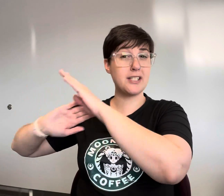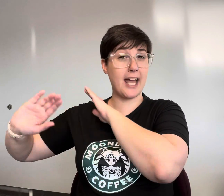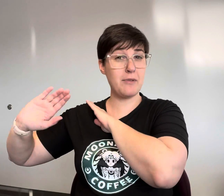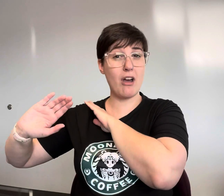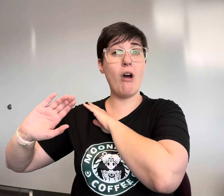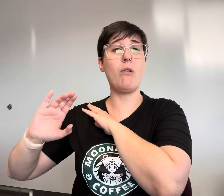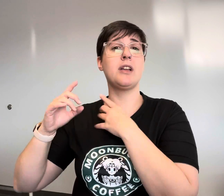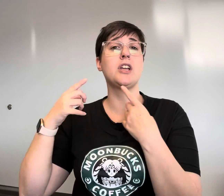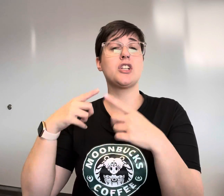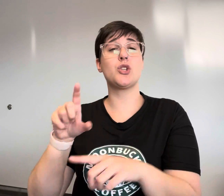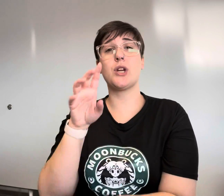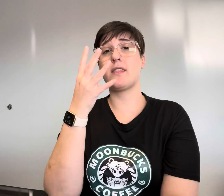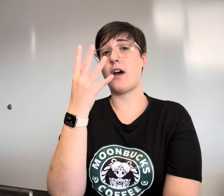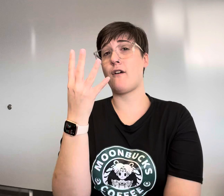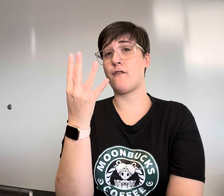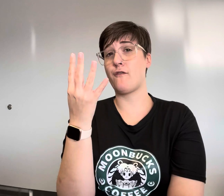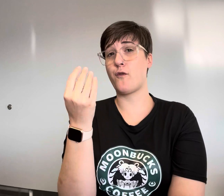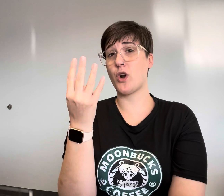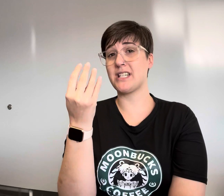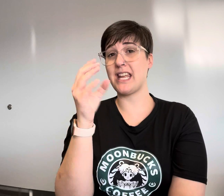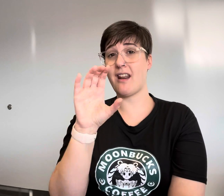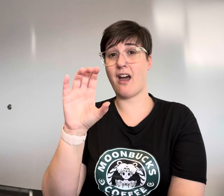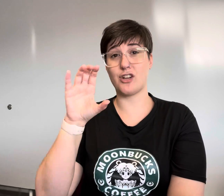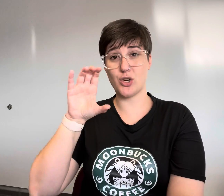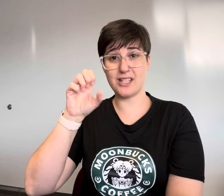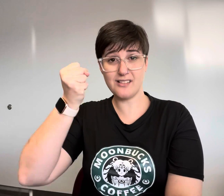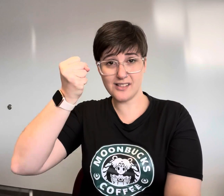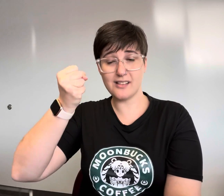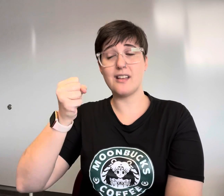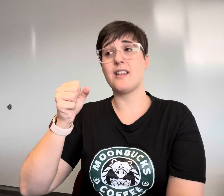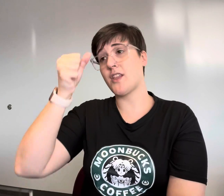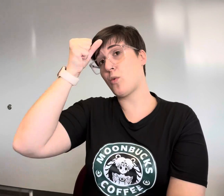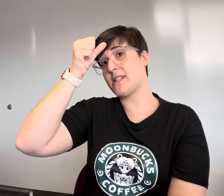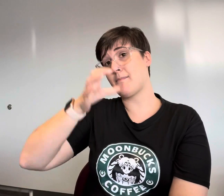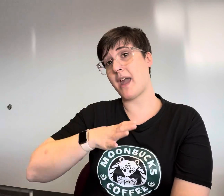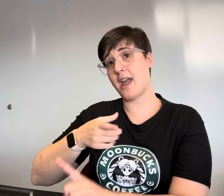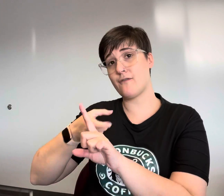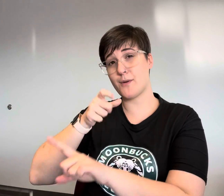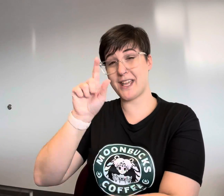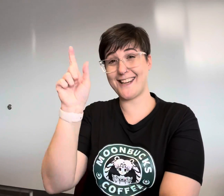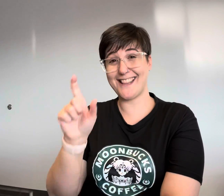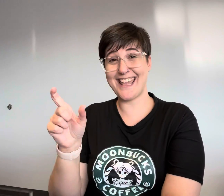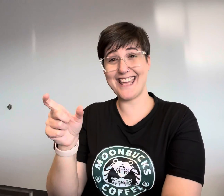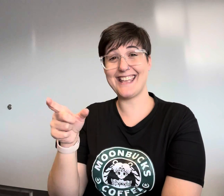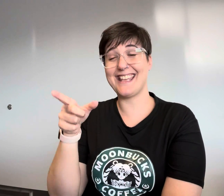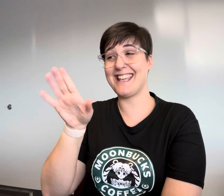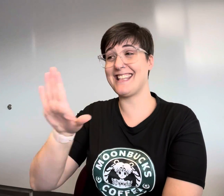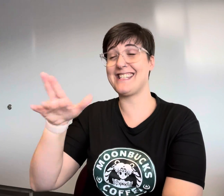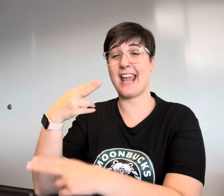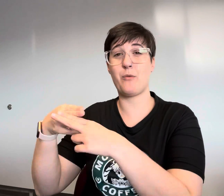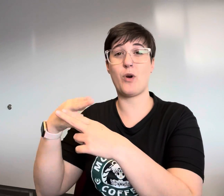time ago, during the 1400s, there was a man from Italy. His name was